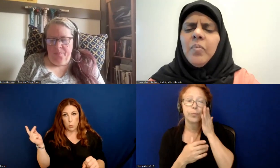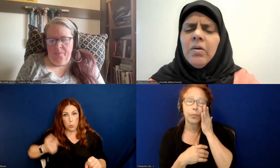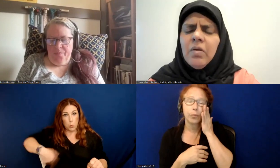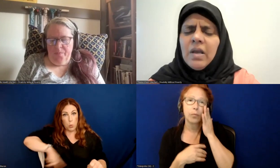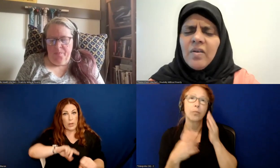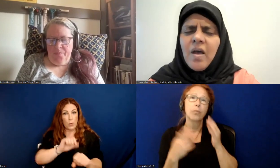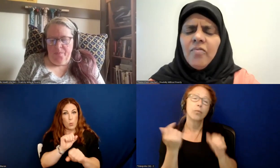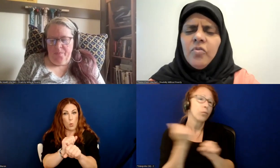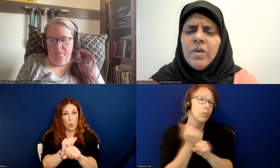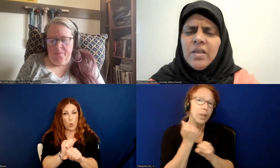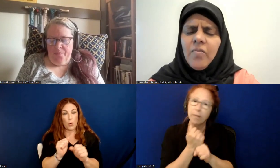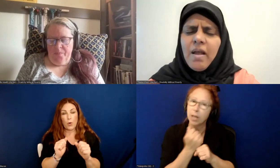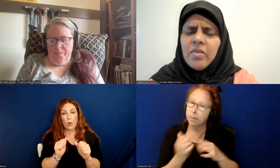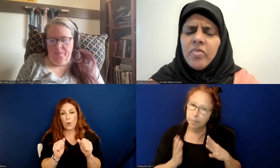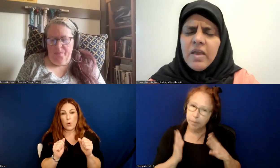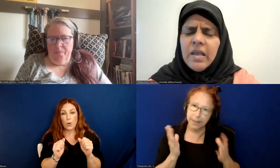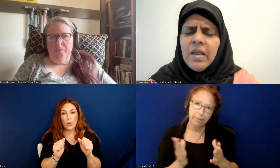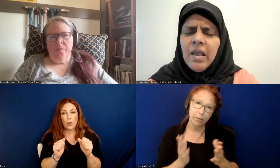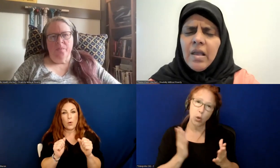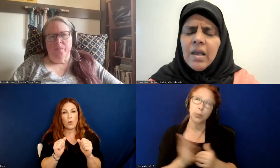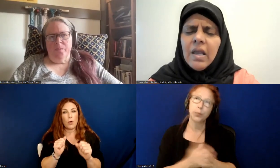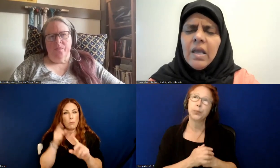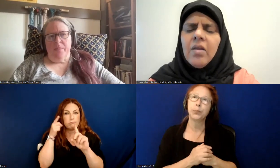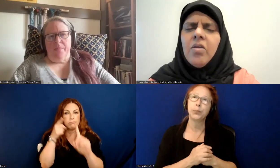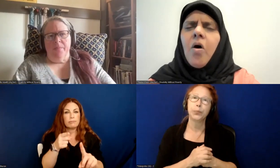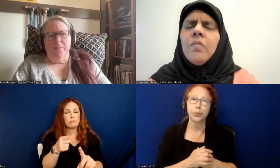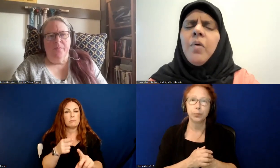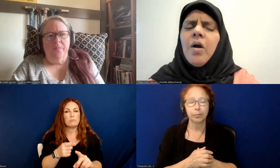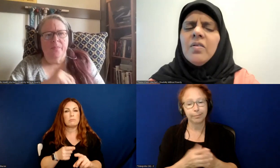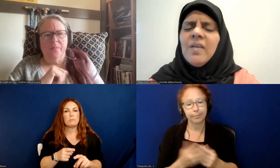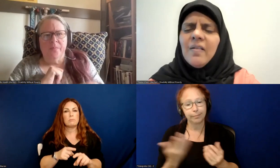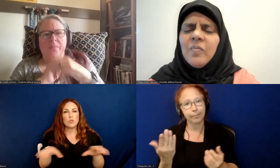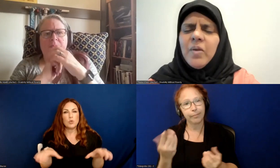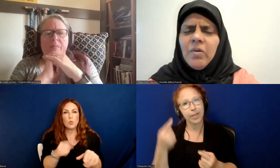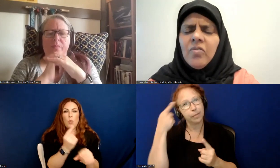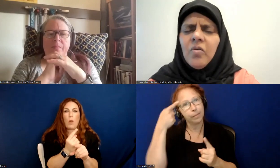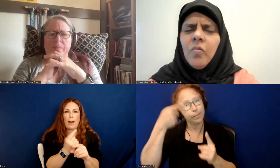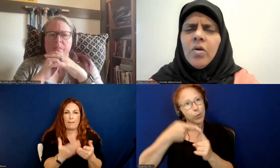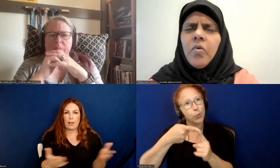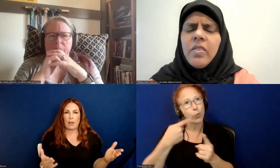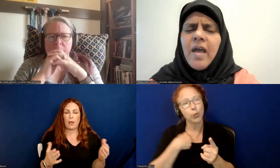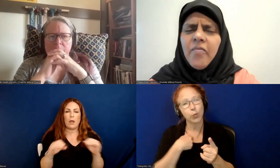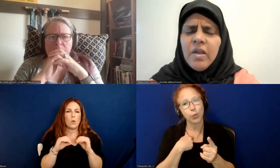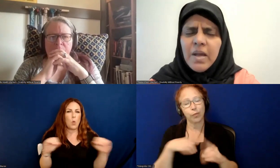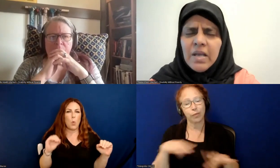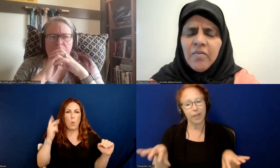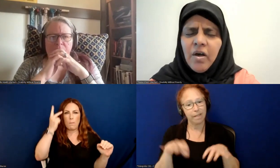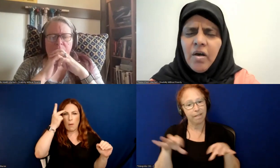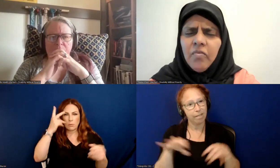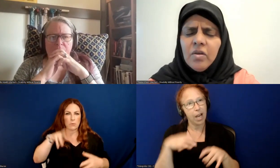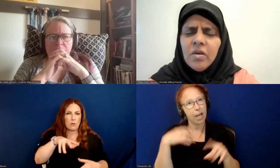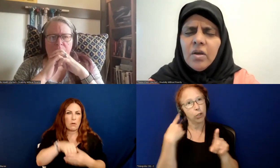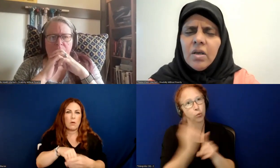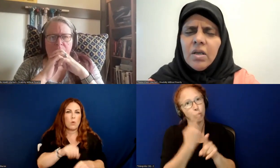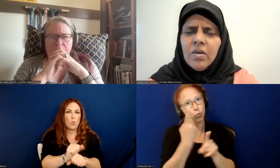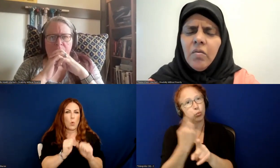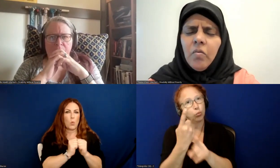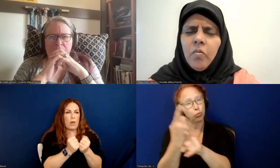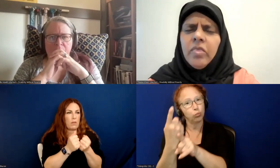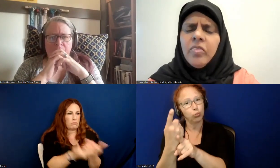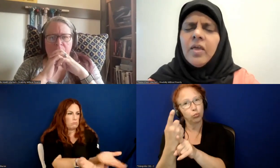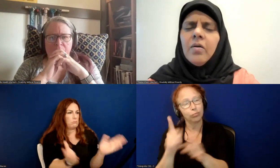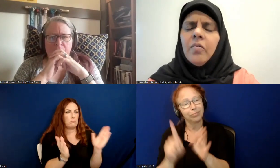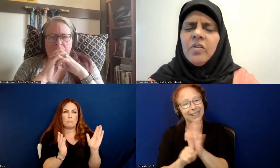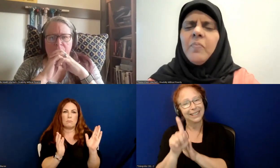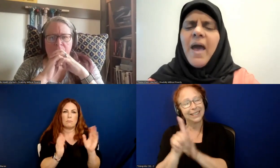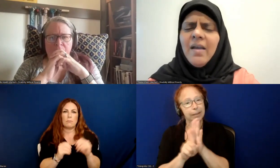the spirit of doing the right thing, in a nonpartisan spirit, to work with everybody involved,